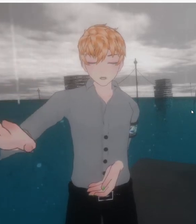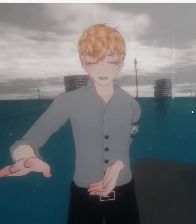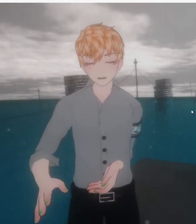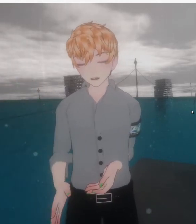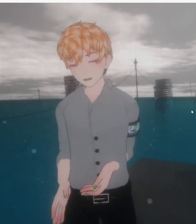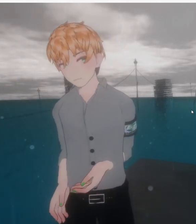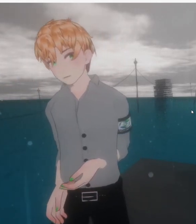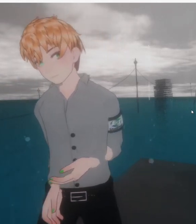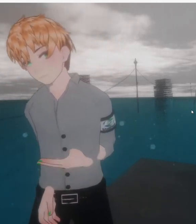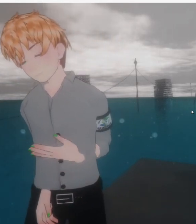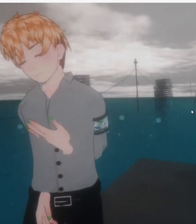rant.